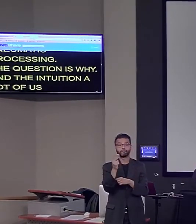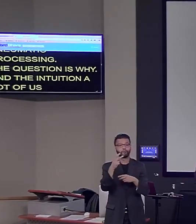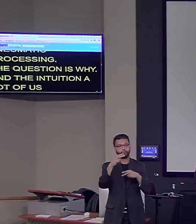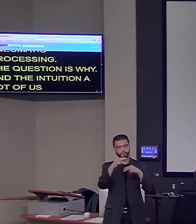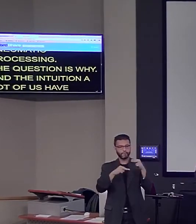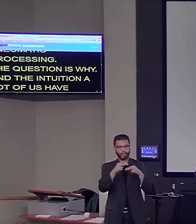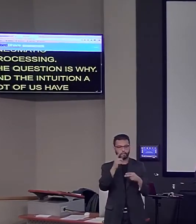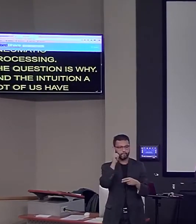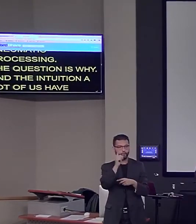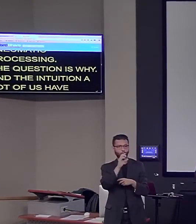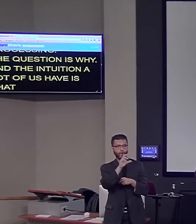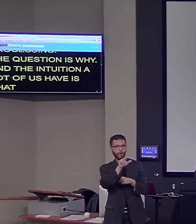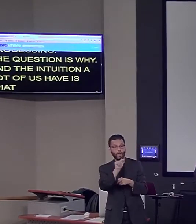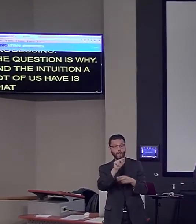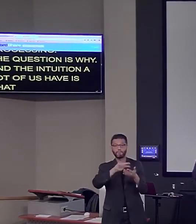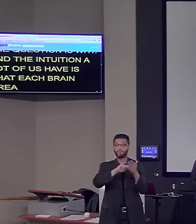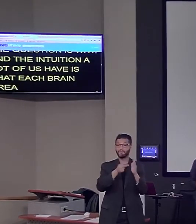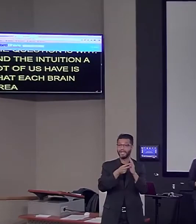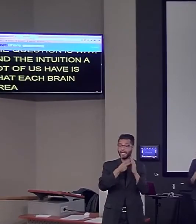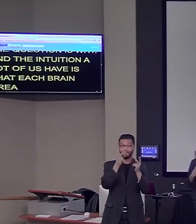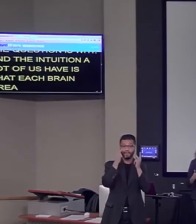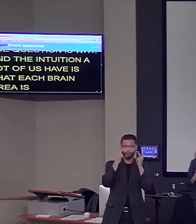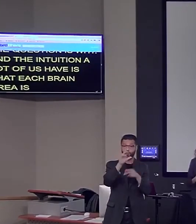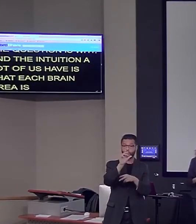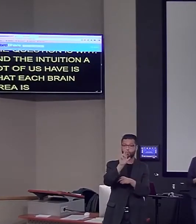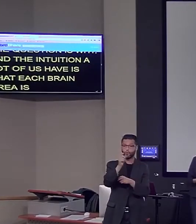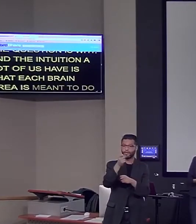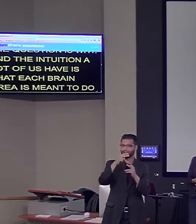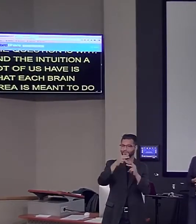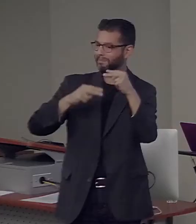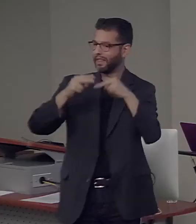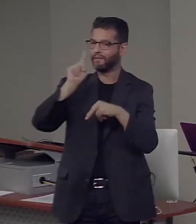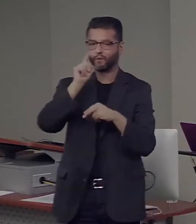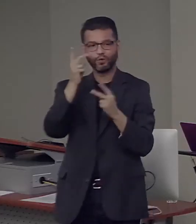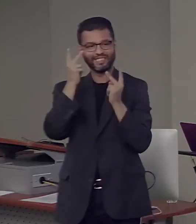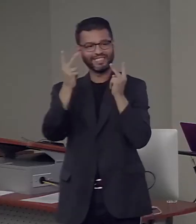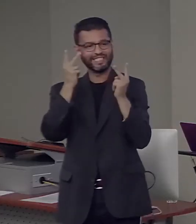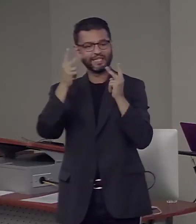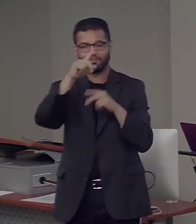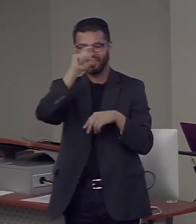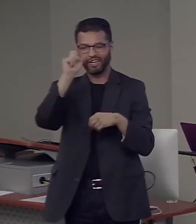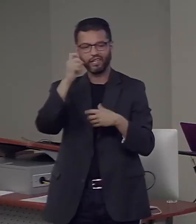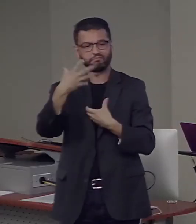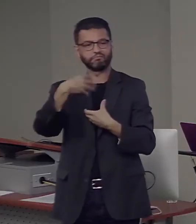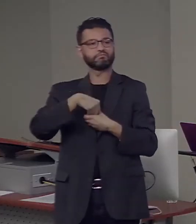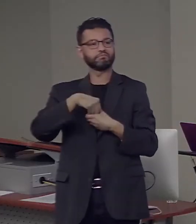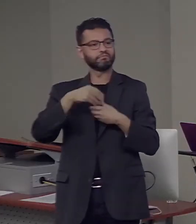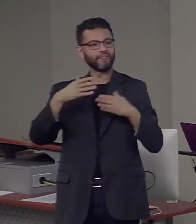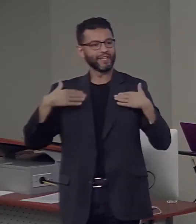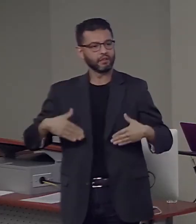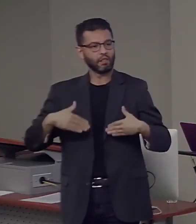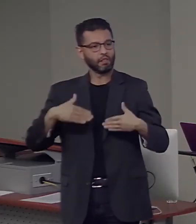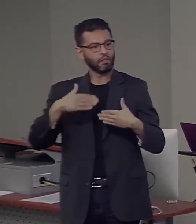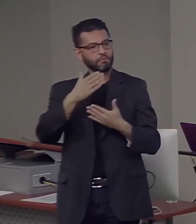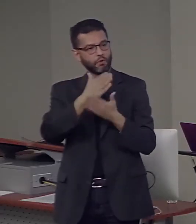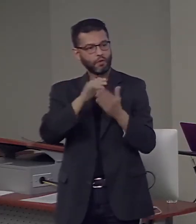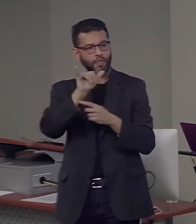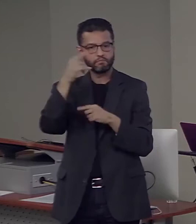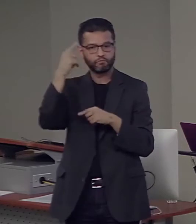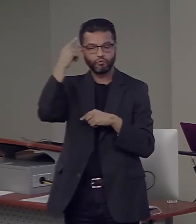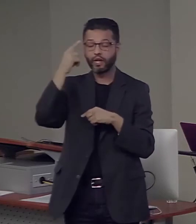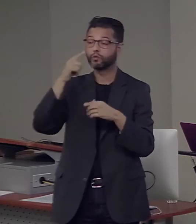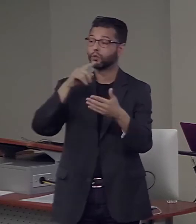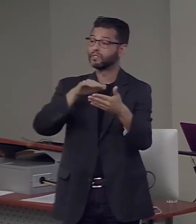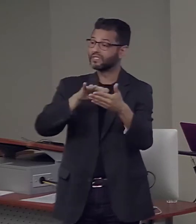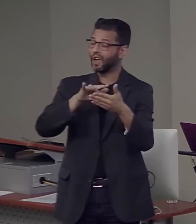the visual cortex is built to see because of its intrinsic physiology. And I think that studying the visual cortex in